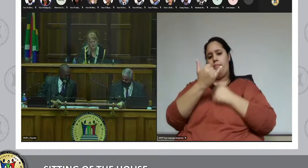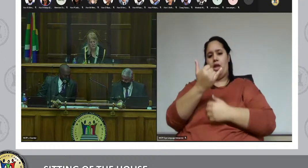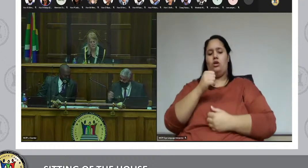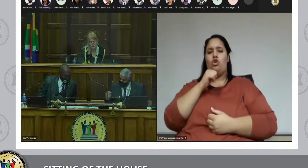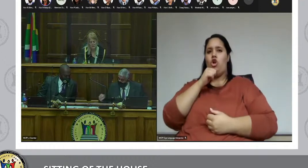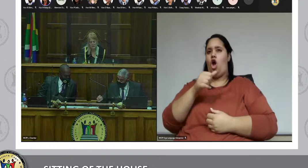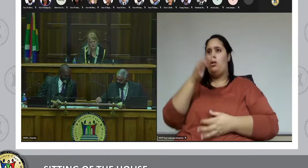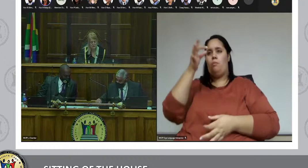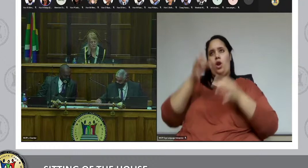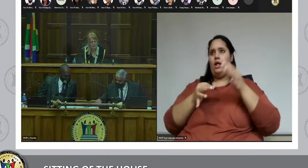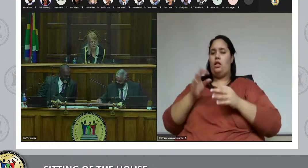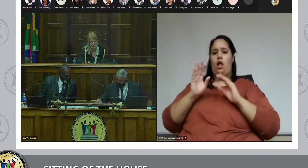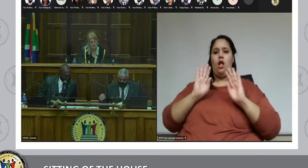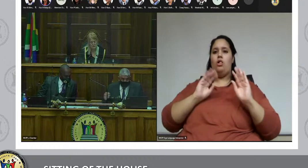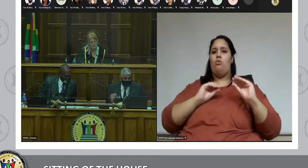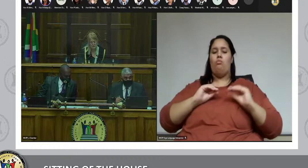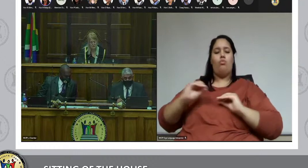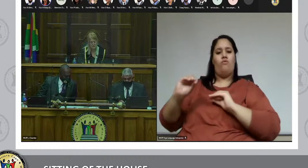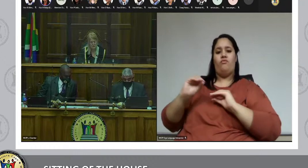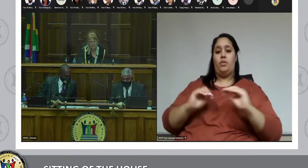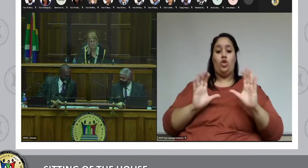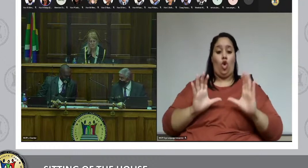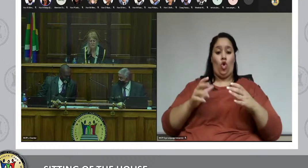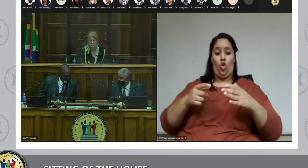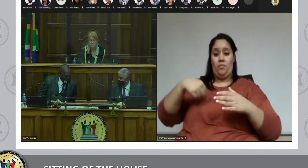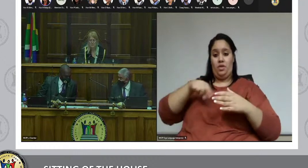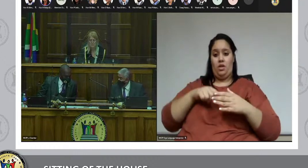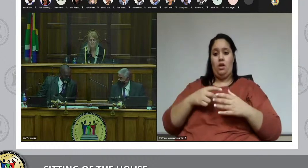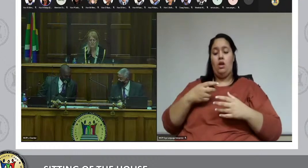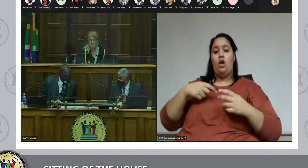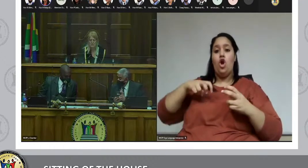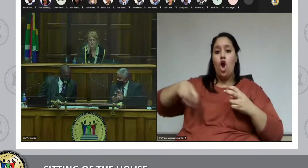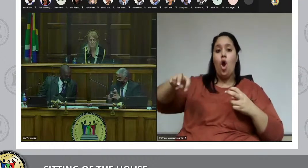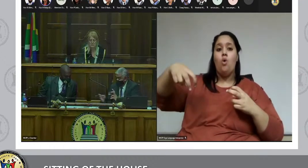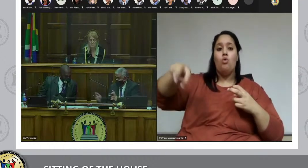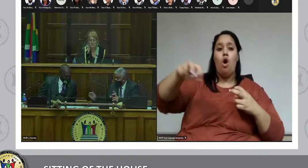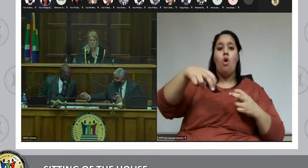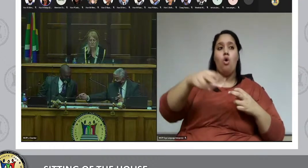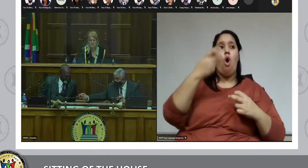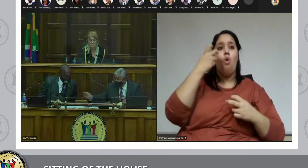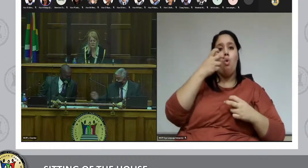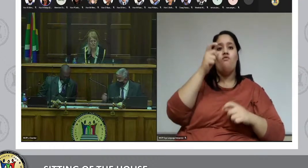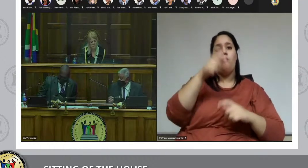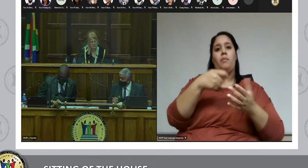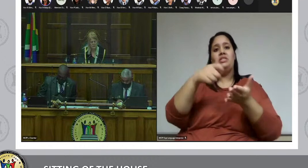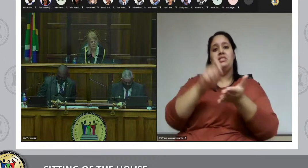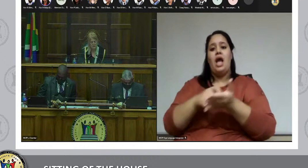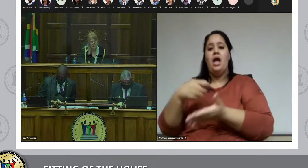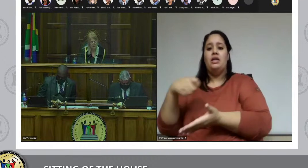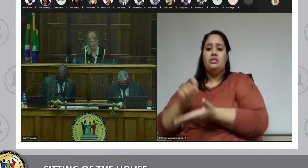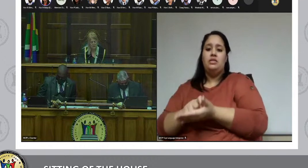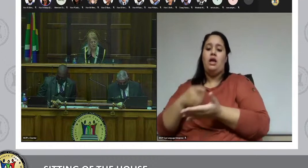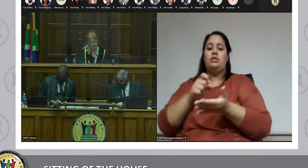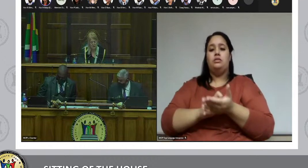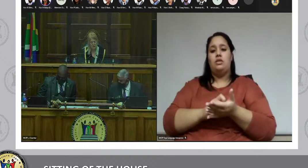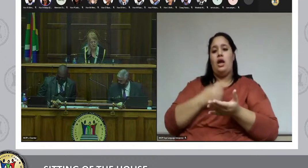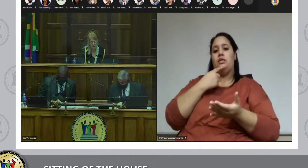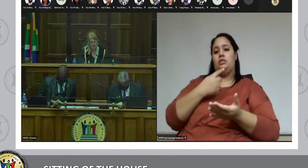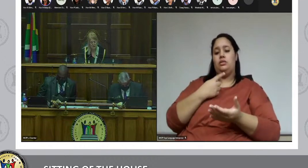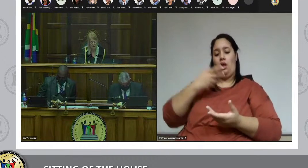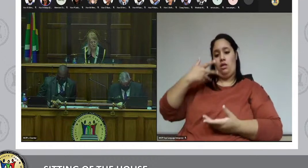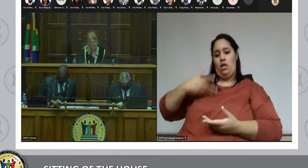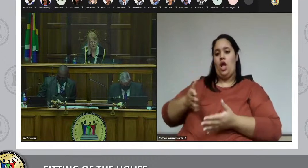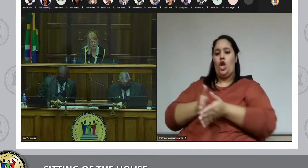non-political movement, this group has been going around desperately seeking people's signatures under the disguise of requesting